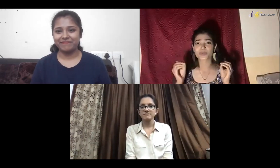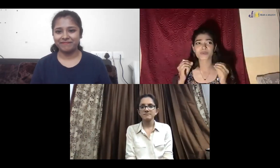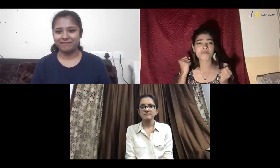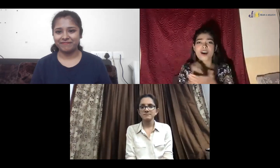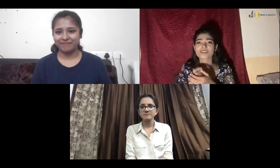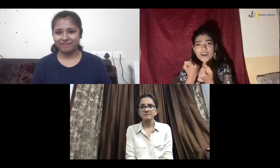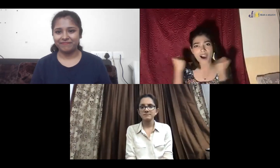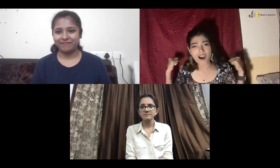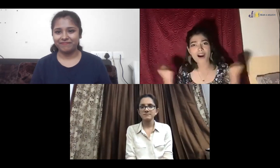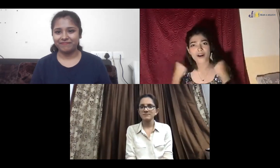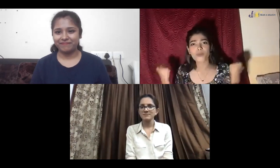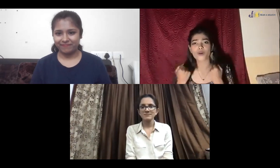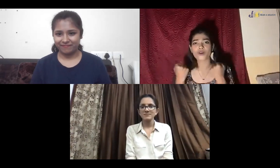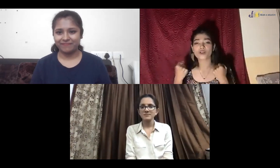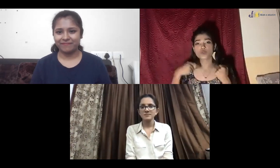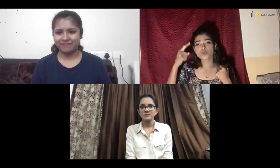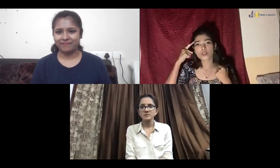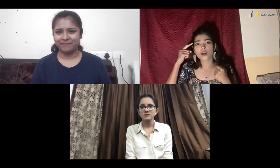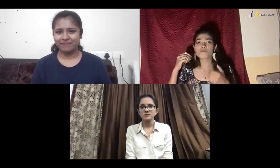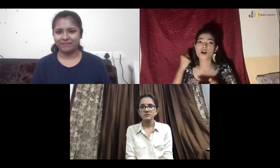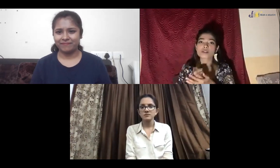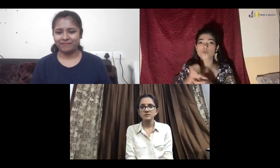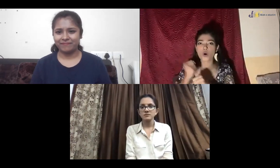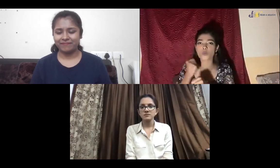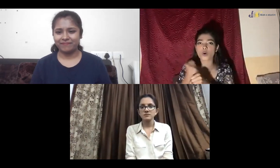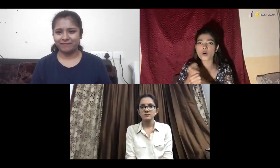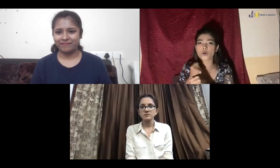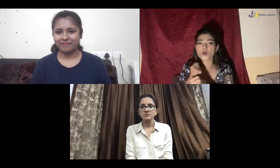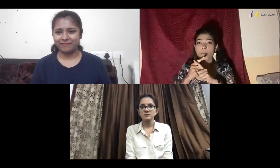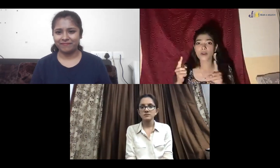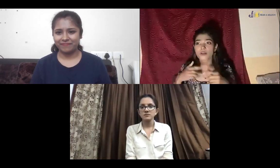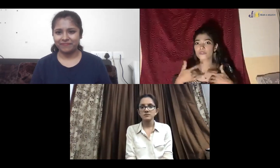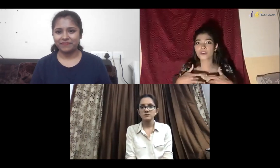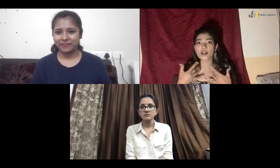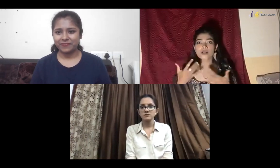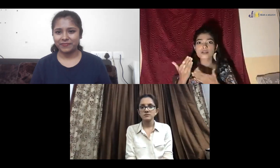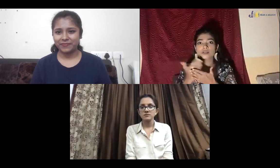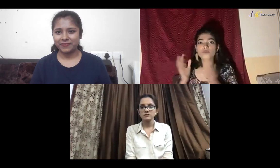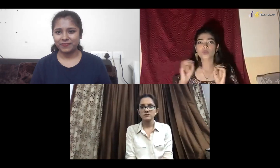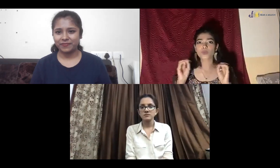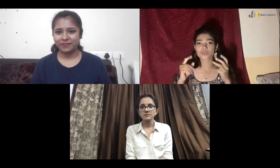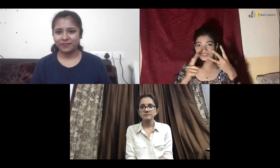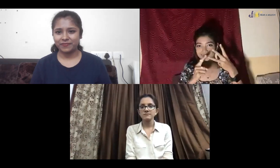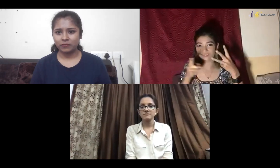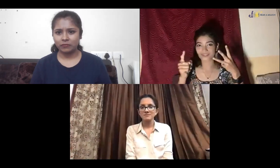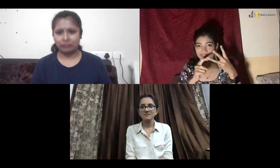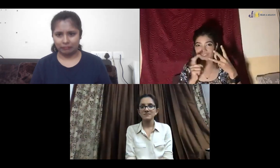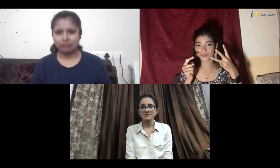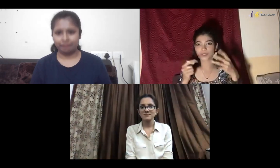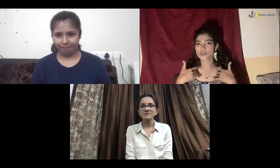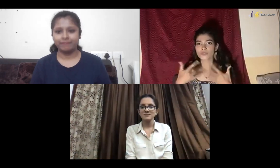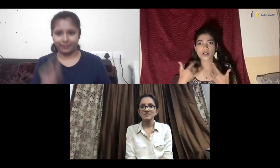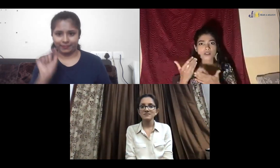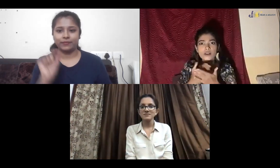that I have to earn and how I have to do hard work here. So I was working,